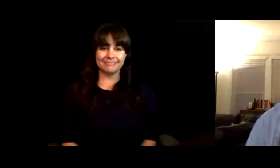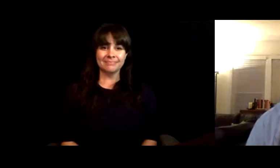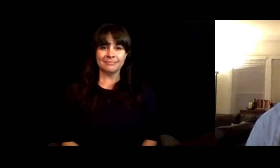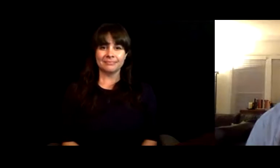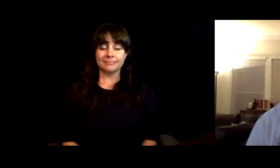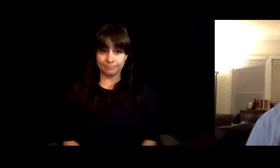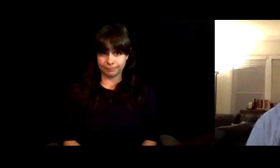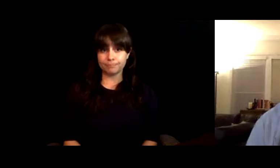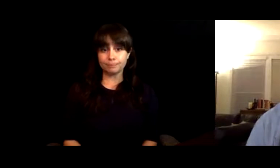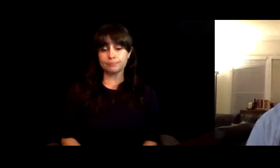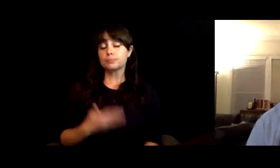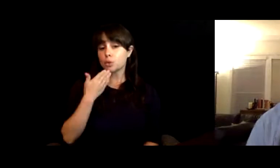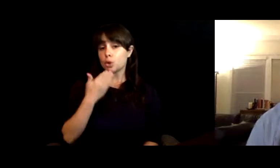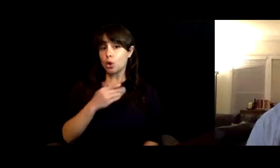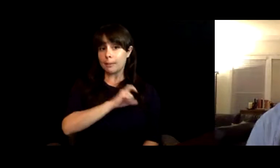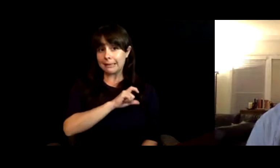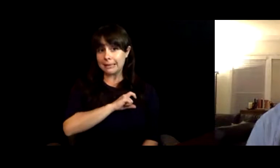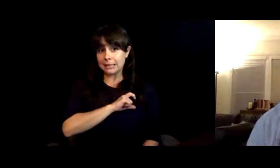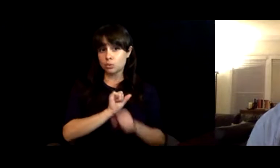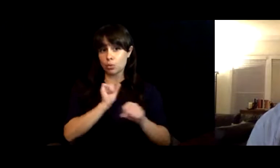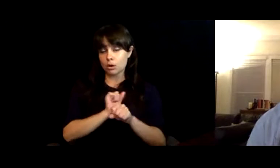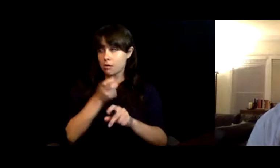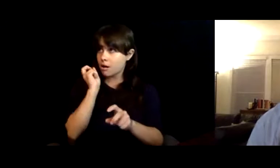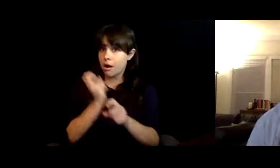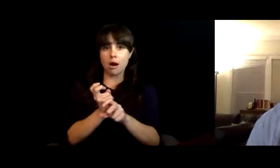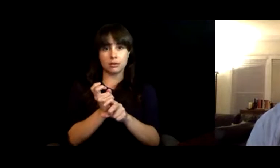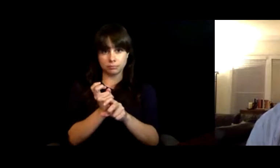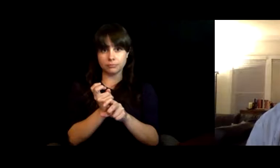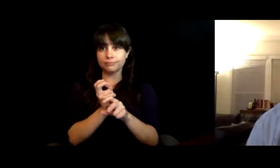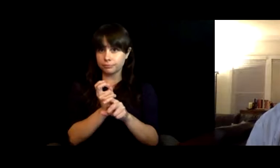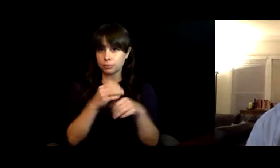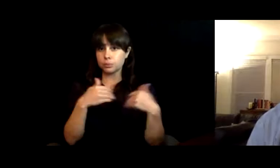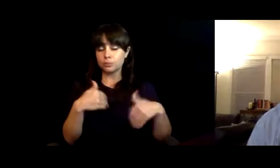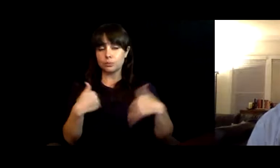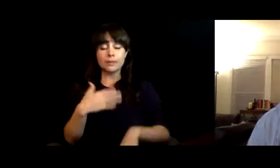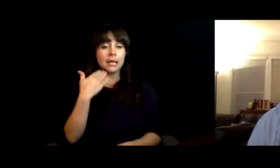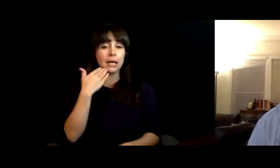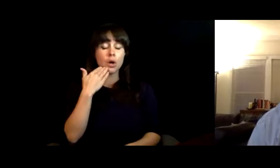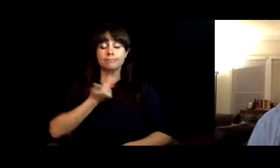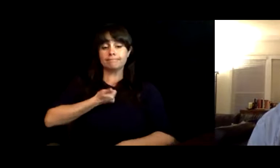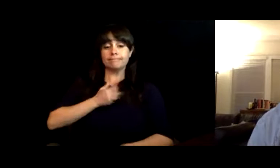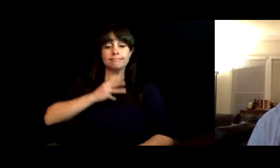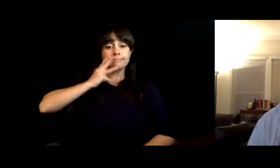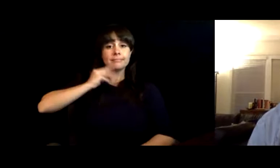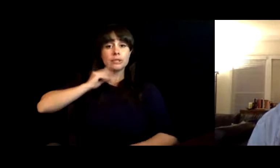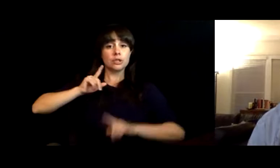Good policing is hard. I know it's hard. I've been to the state police training facility. I've